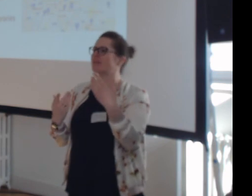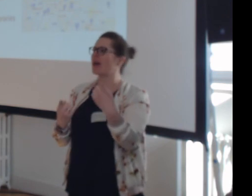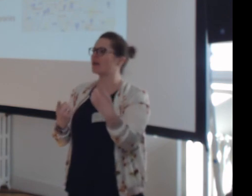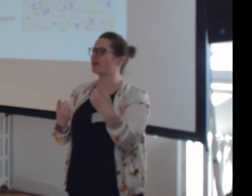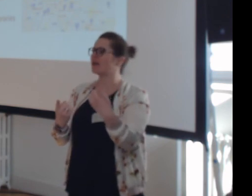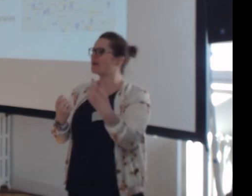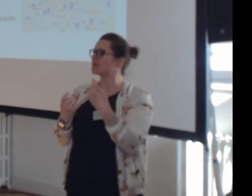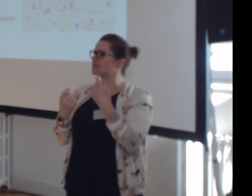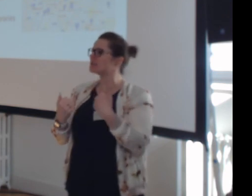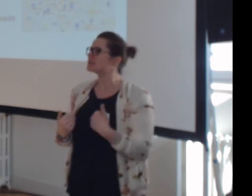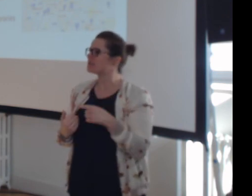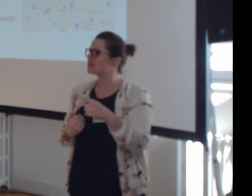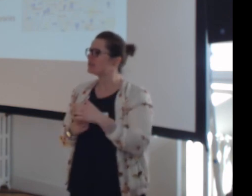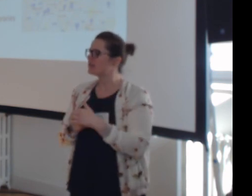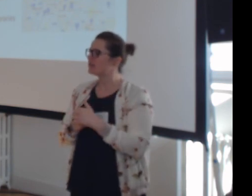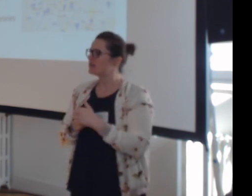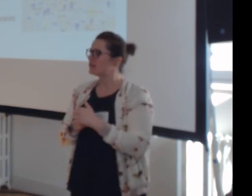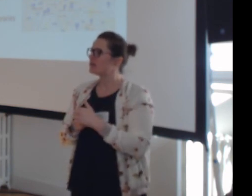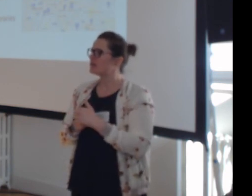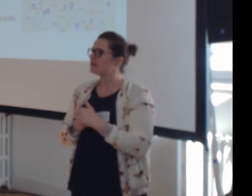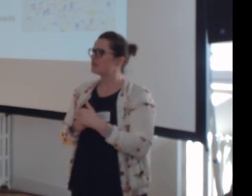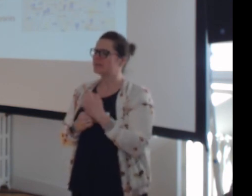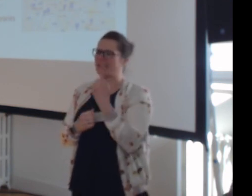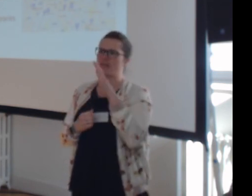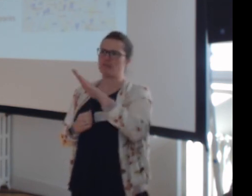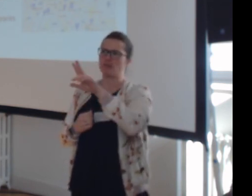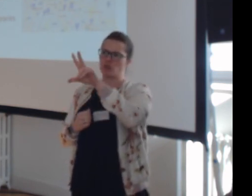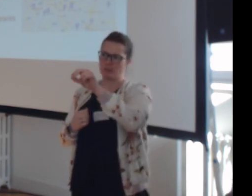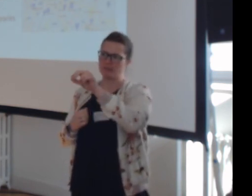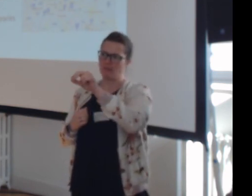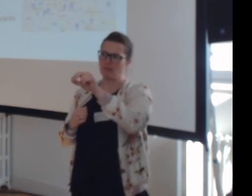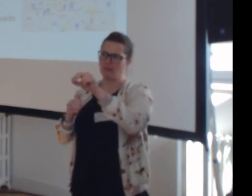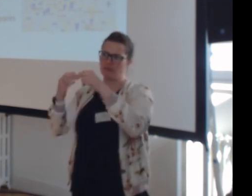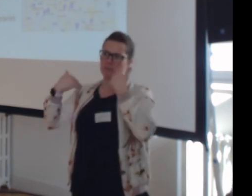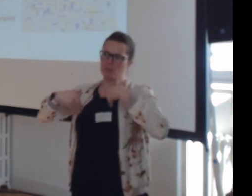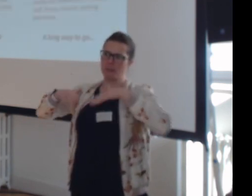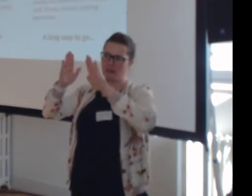today is one of the 20 public libraries.